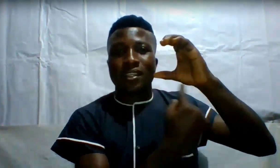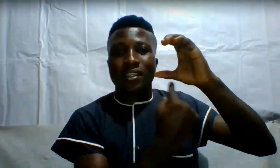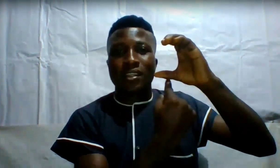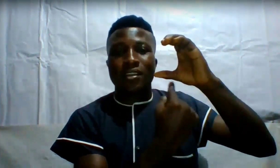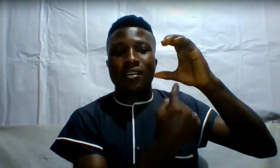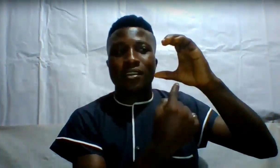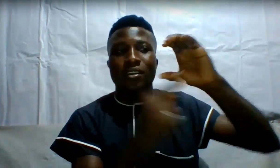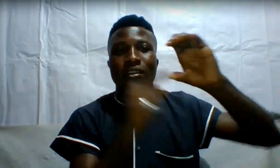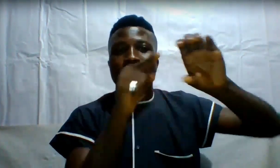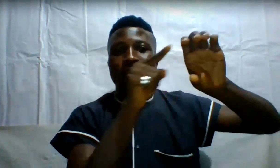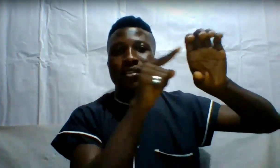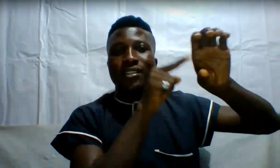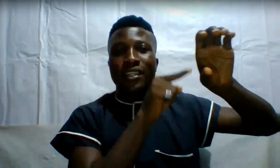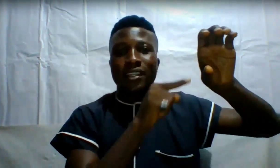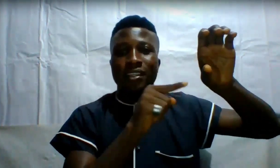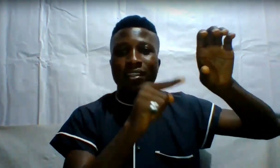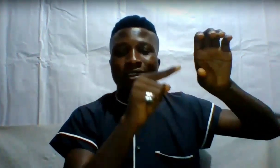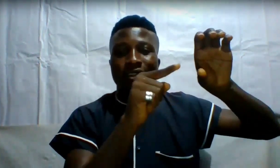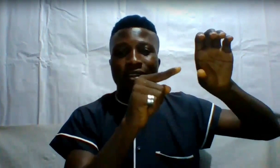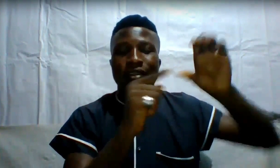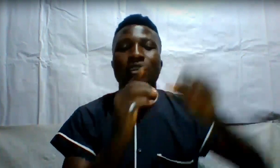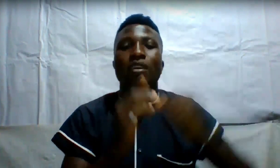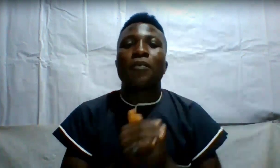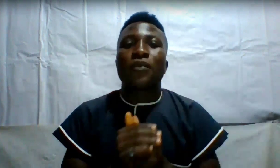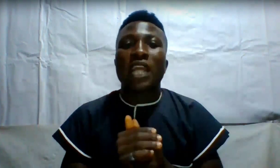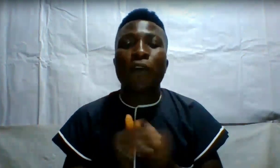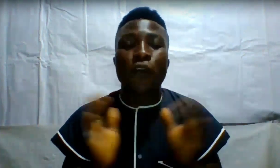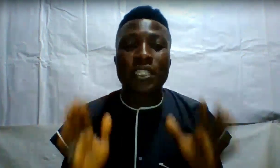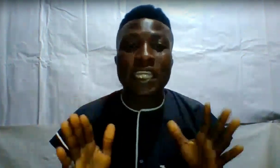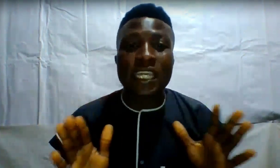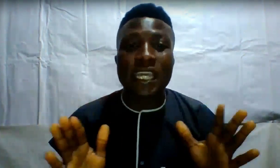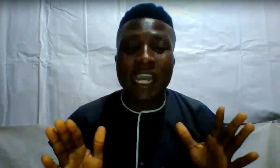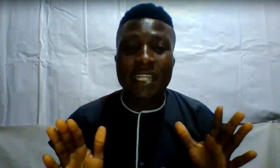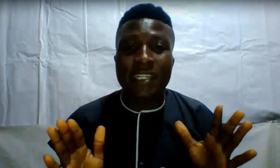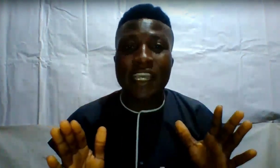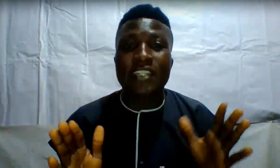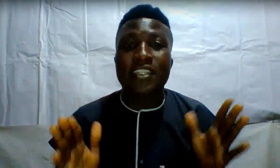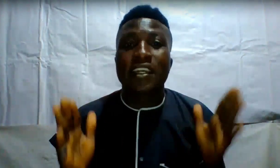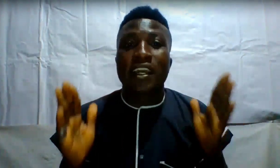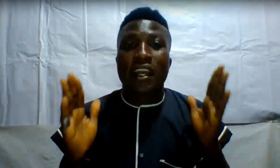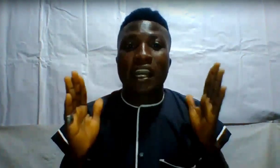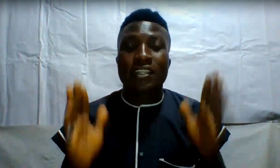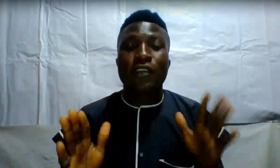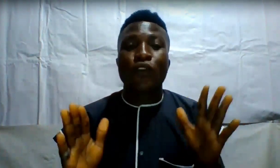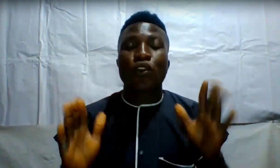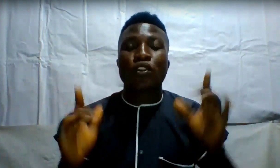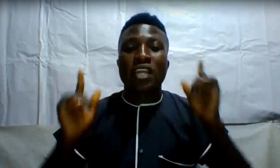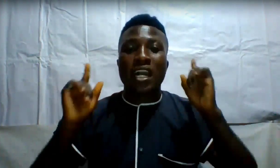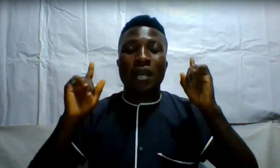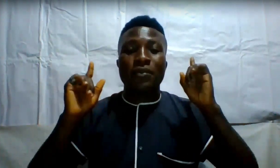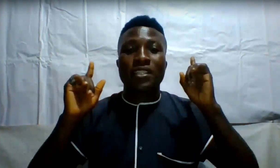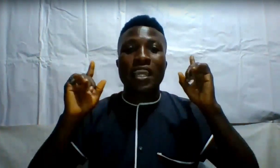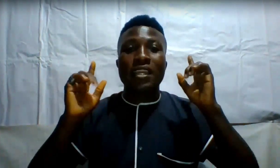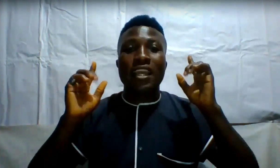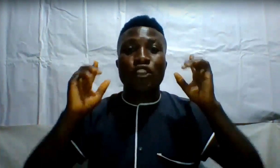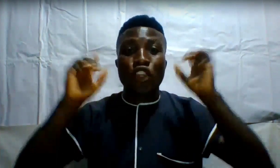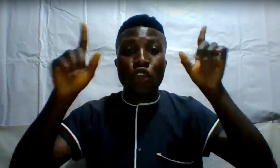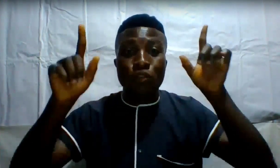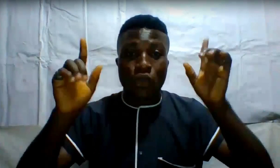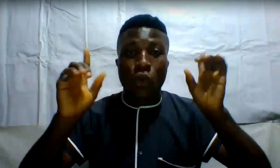C. Now for D, I said, as if you're saying, excuse me in a class or area